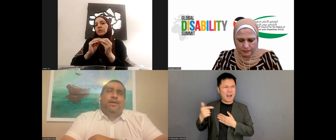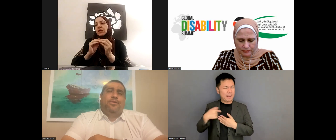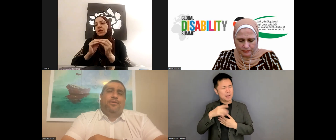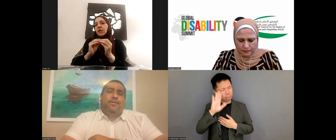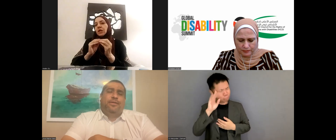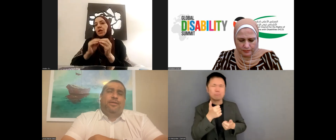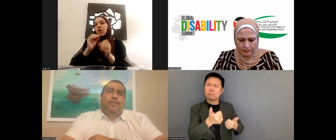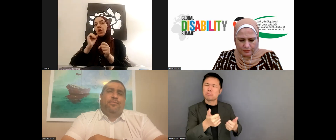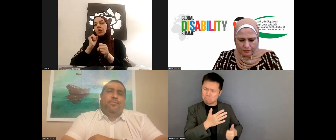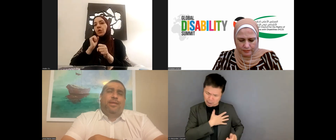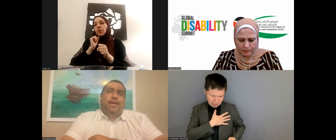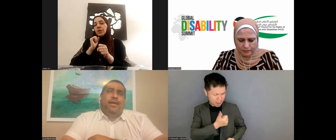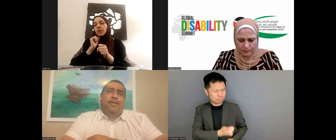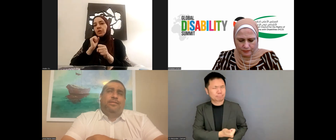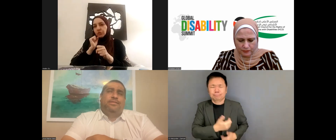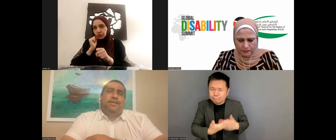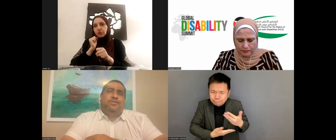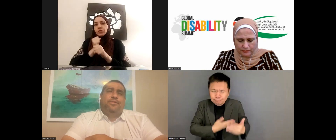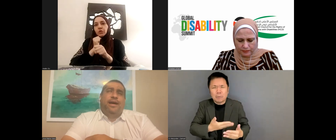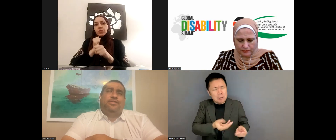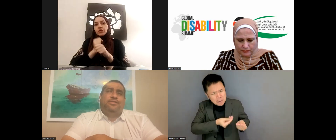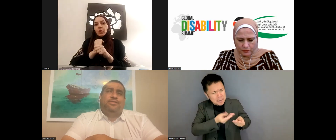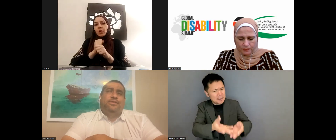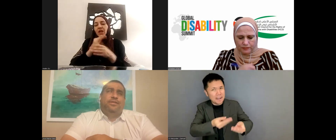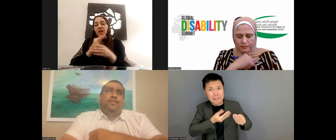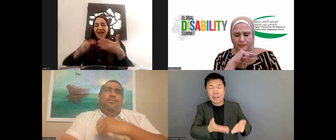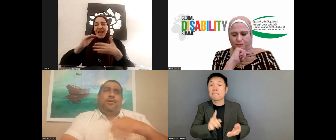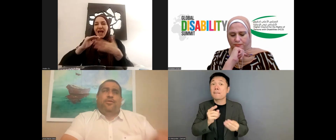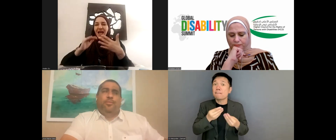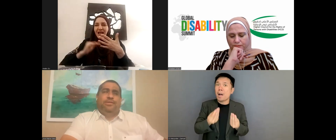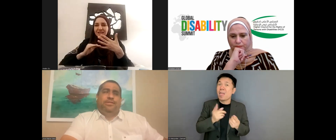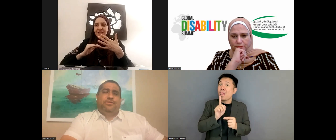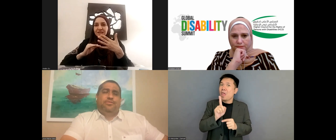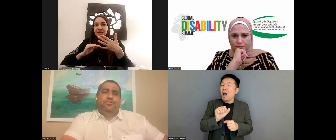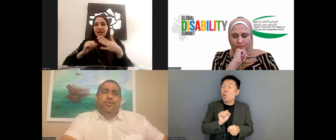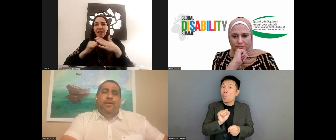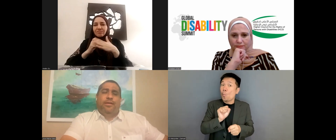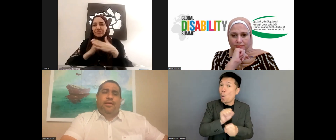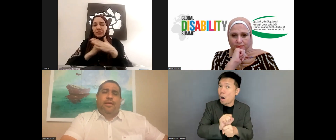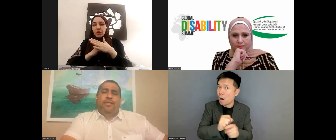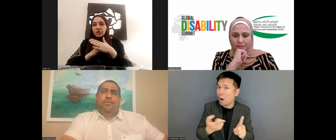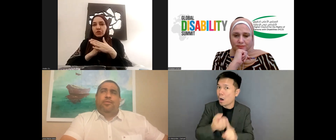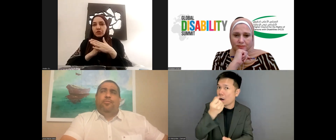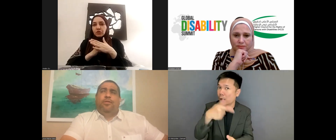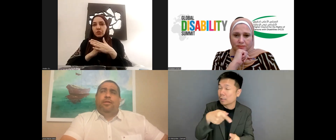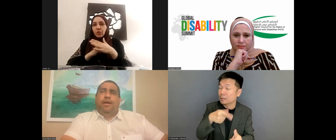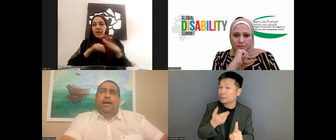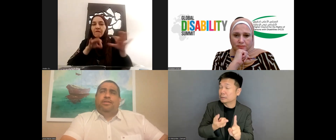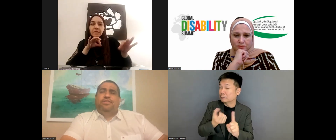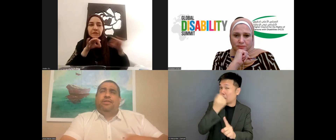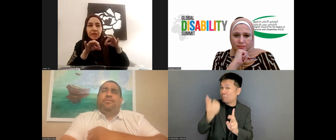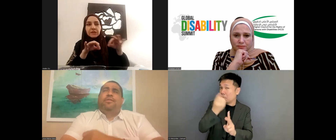but rather a set of actions that we are committed to doing and that we